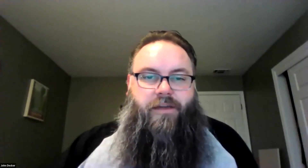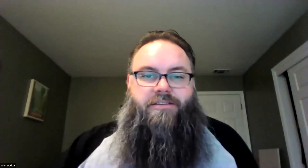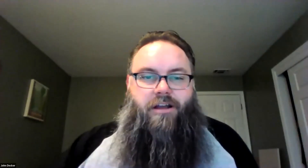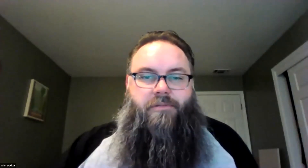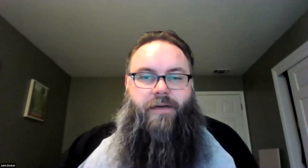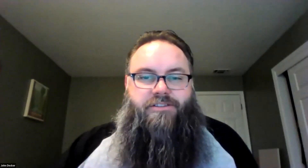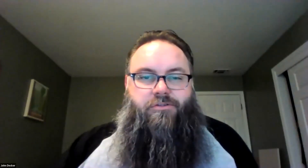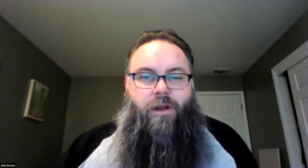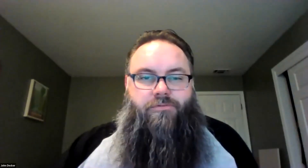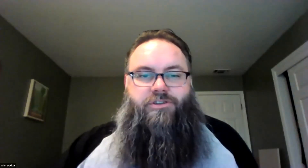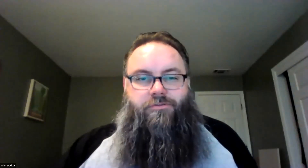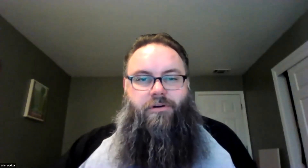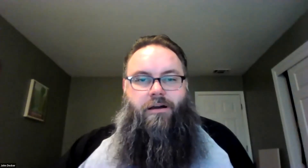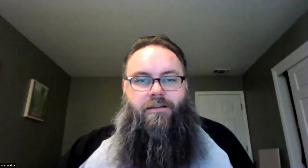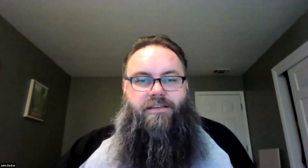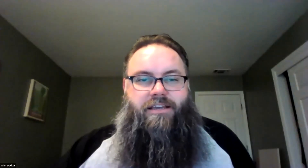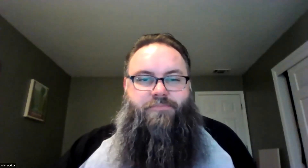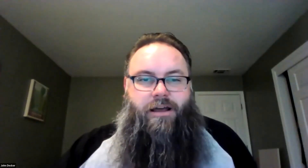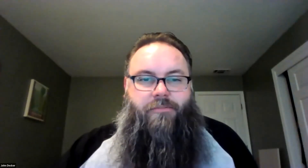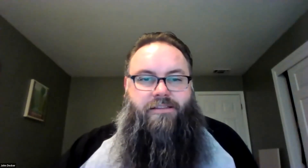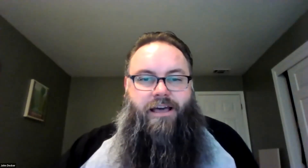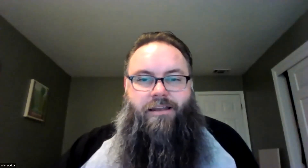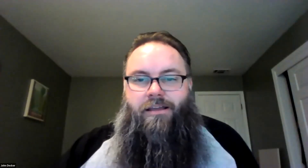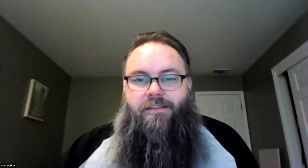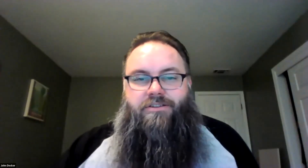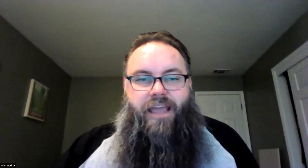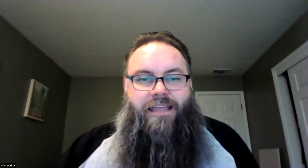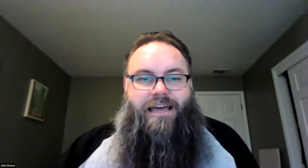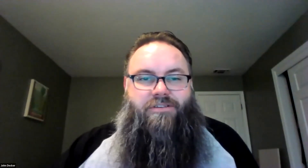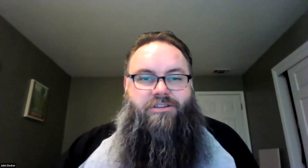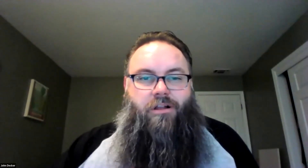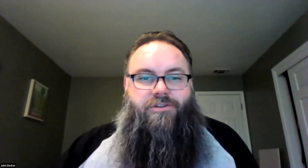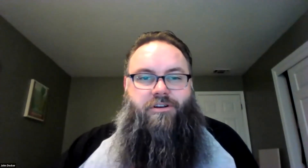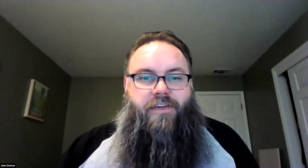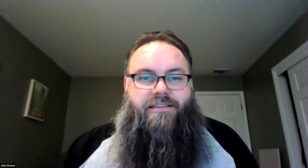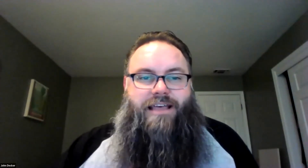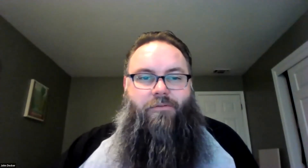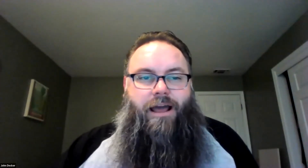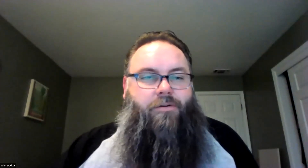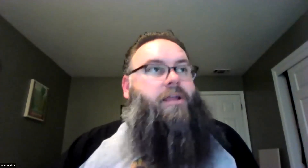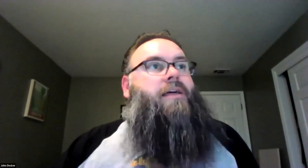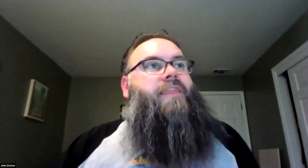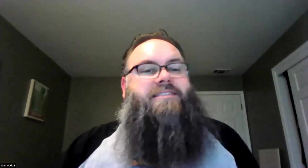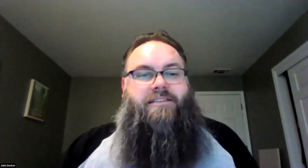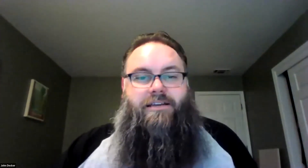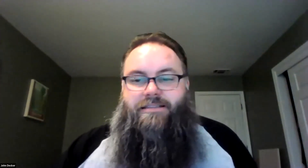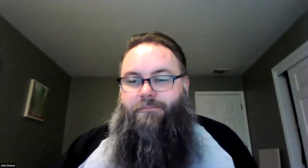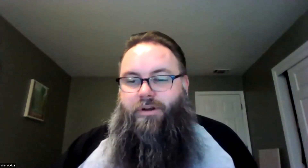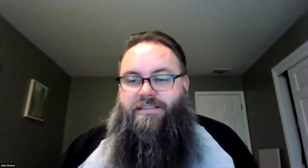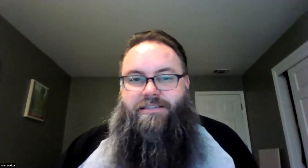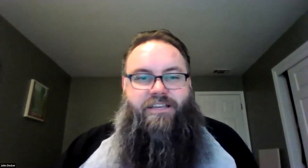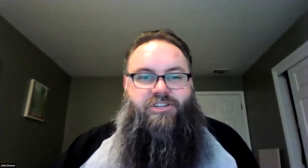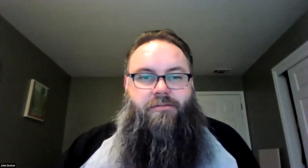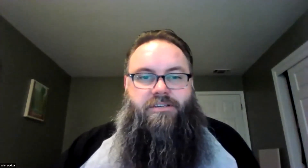DSP surveys are coming back too, round 2. DDS put out about that. These are the $8,000 surveys that went out. They sent us